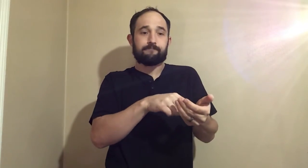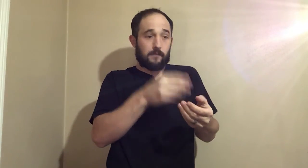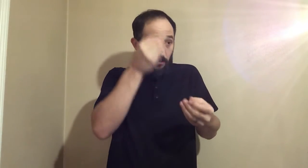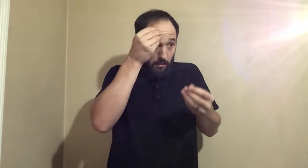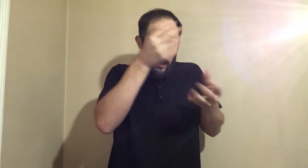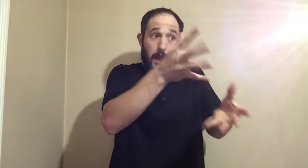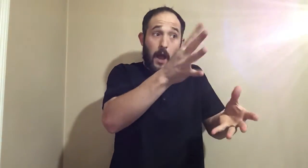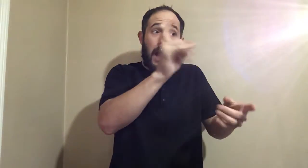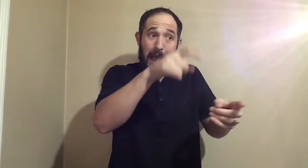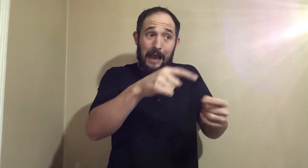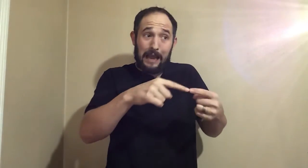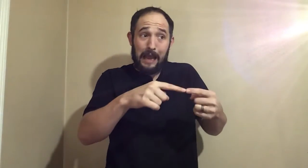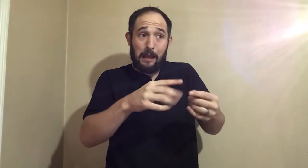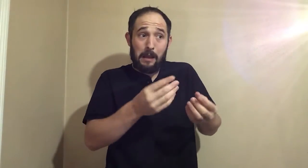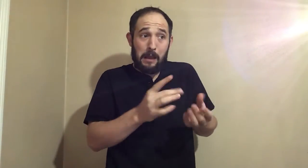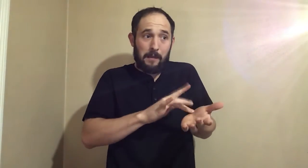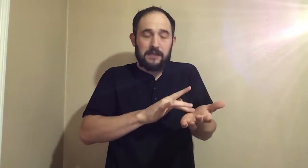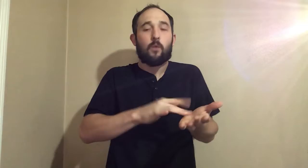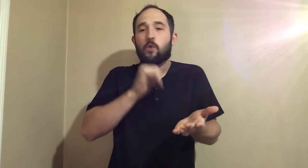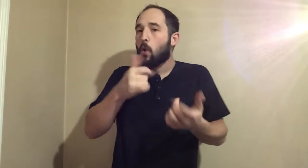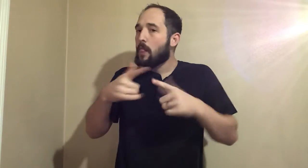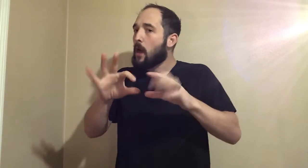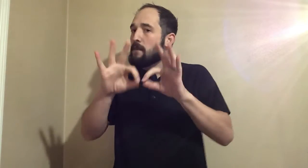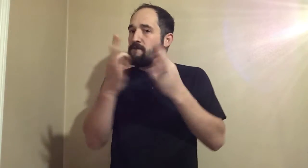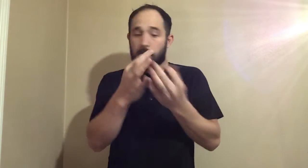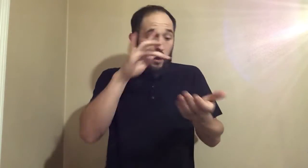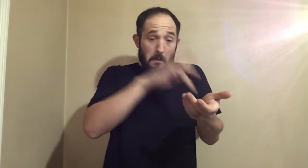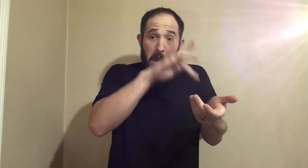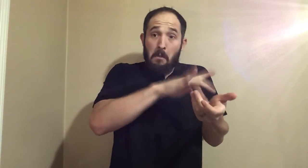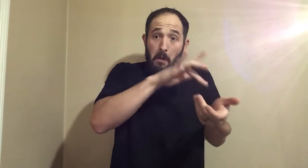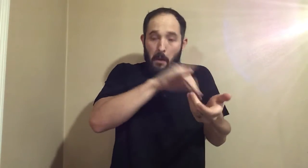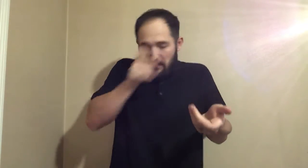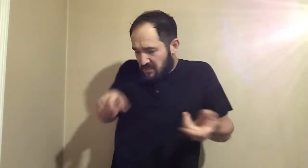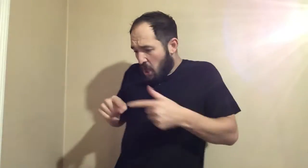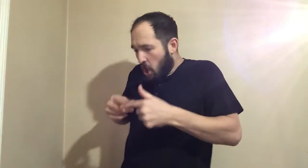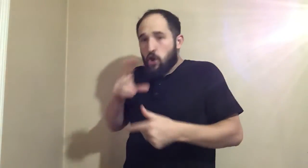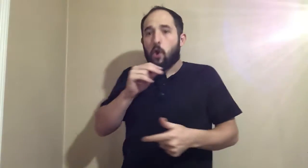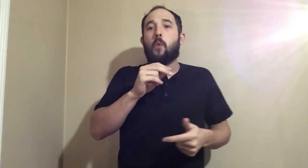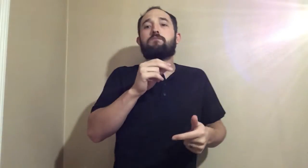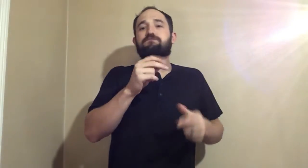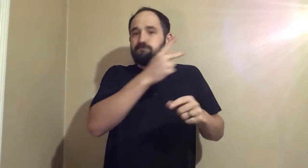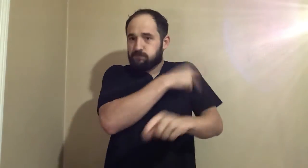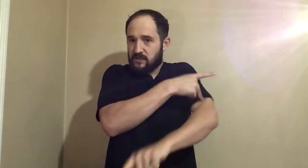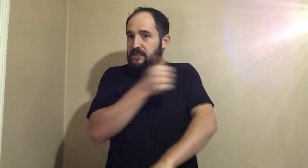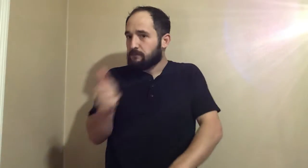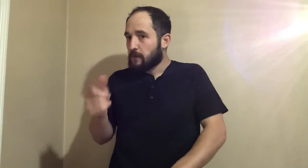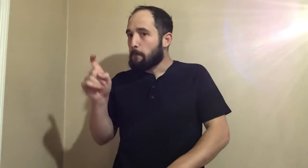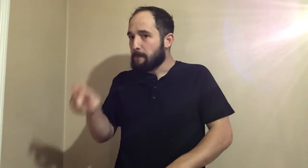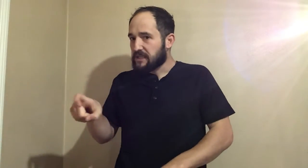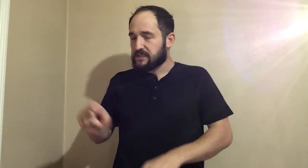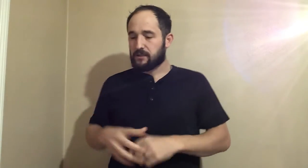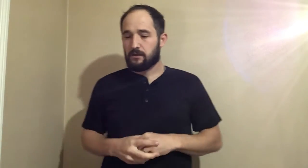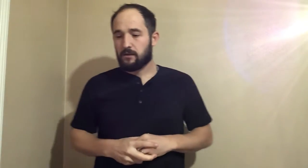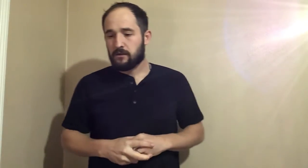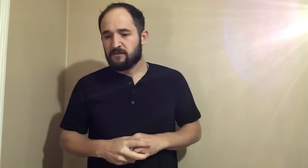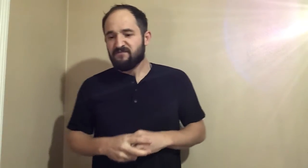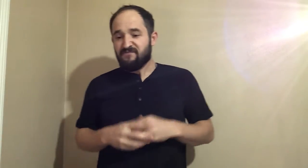patient-controlled analgesia. And usually it's a strong medication like hydromorphone,